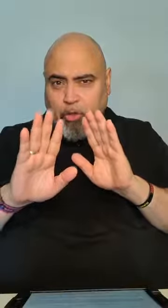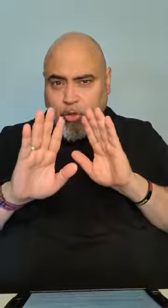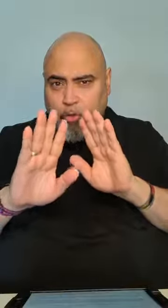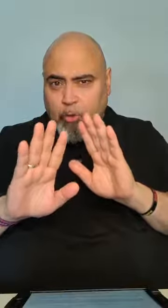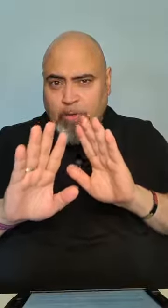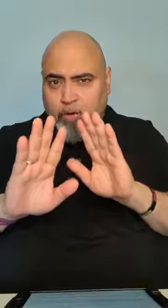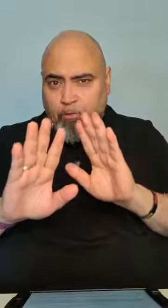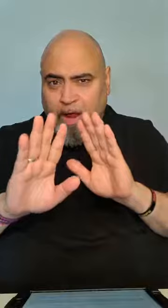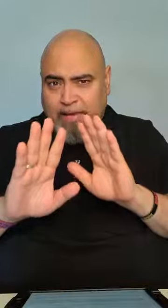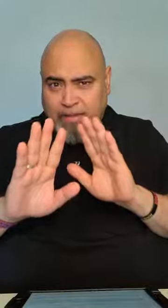you're doing it right